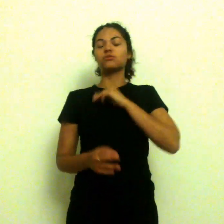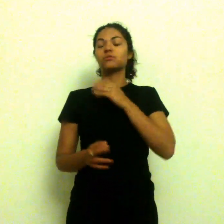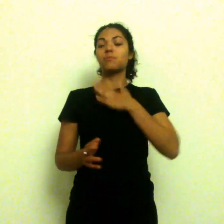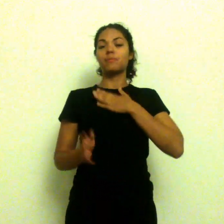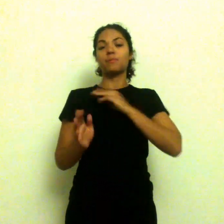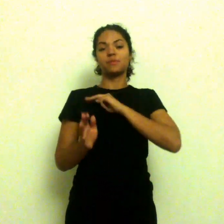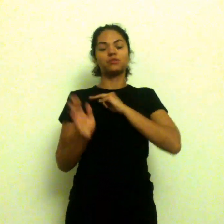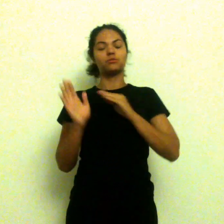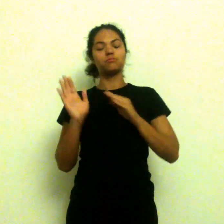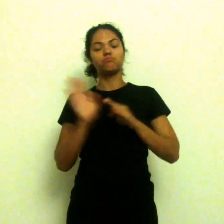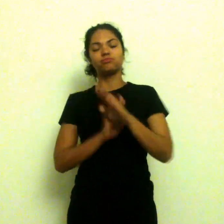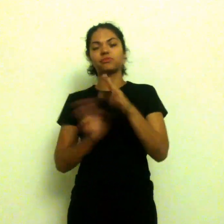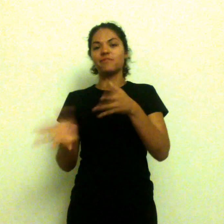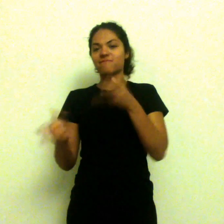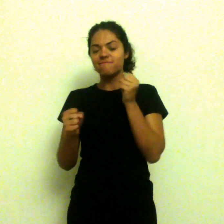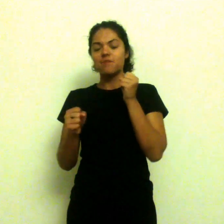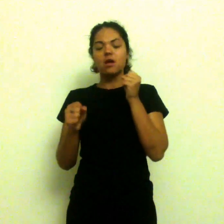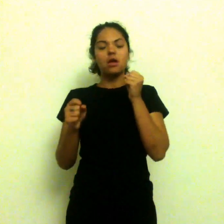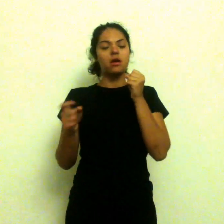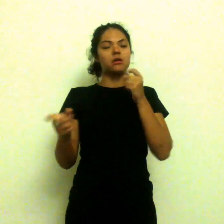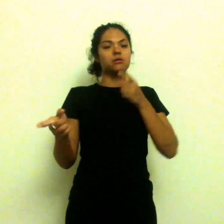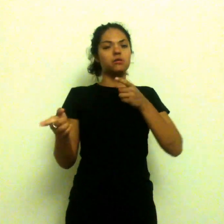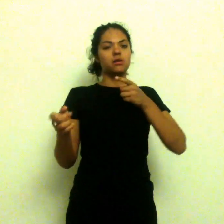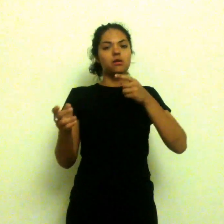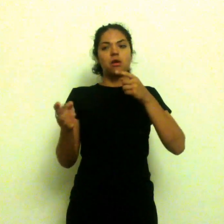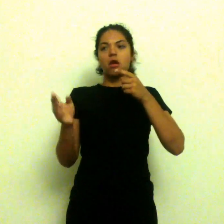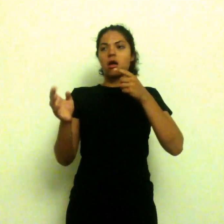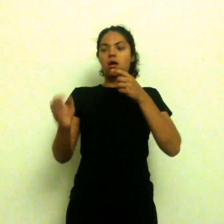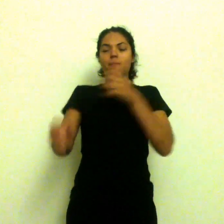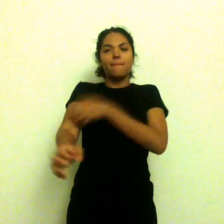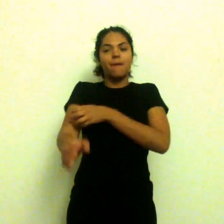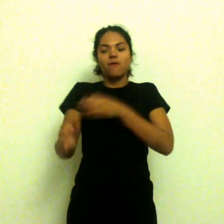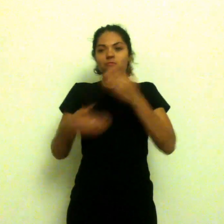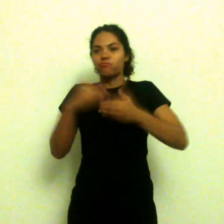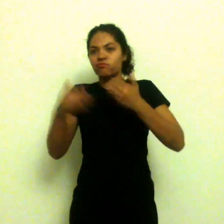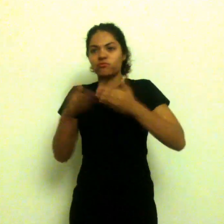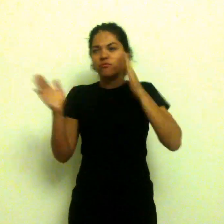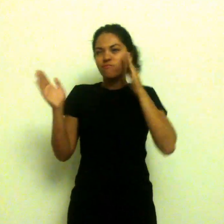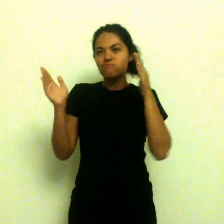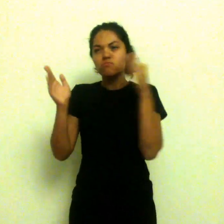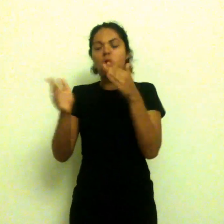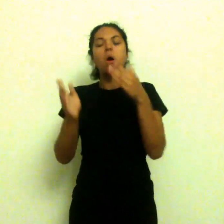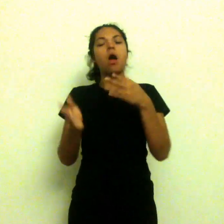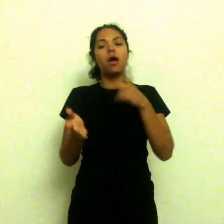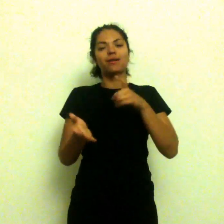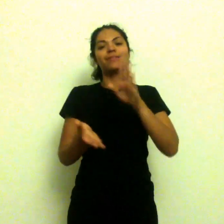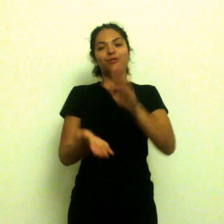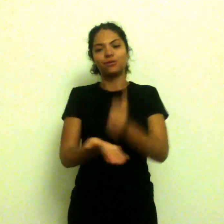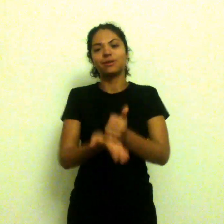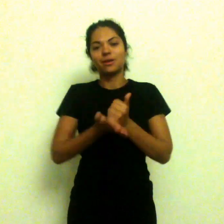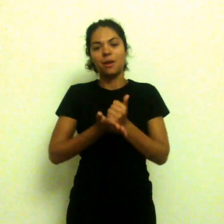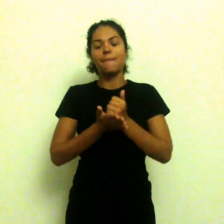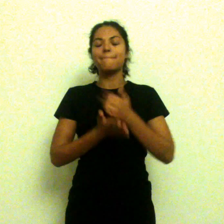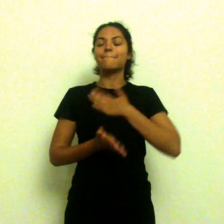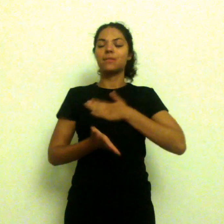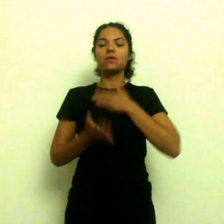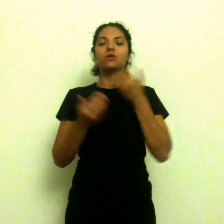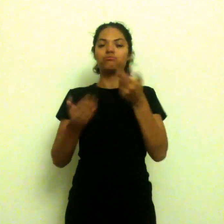and we need you to stand with us and be enablers for us. Please ask the Lord what he would have you to do to stand